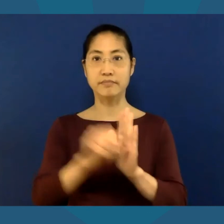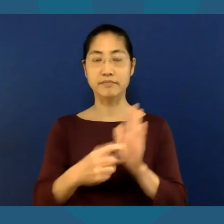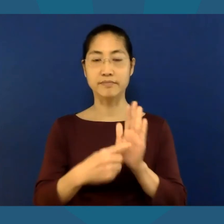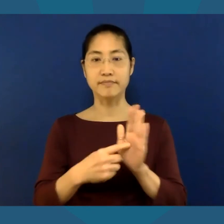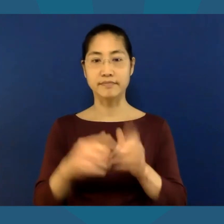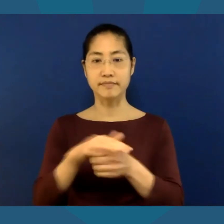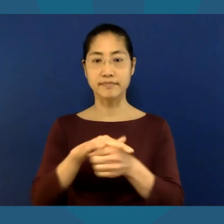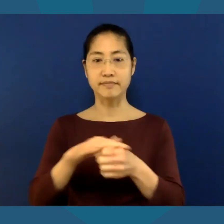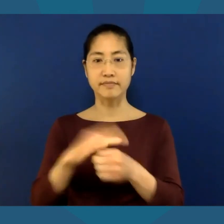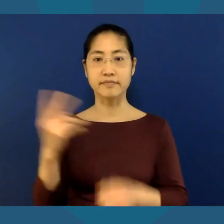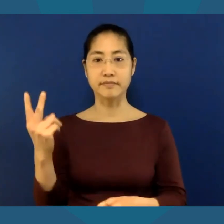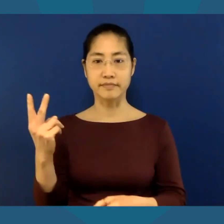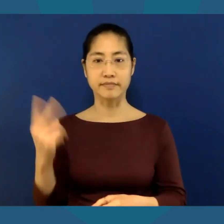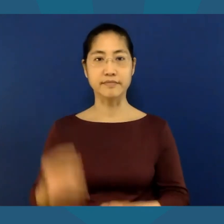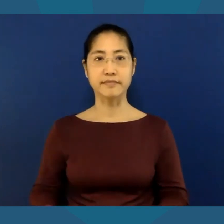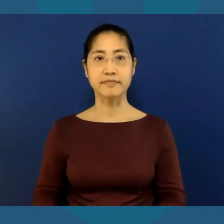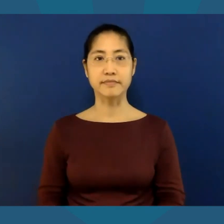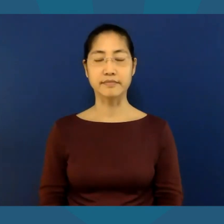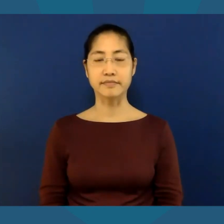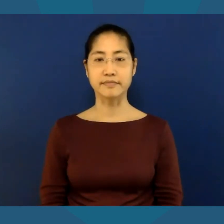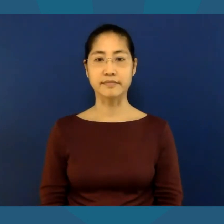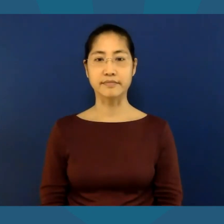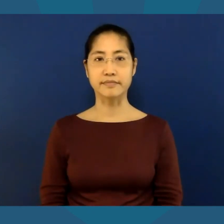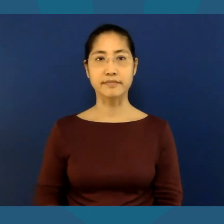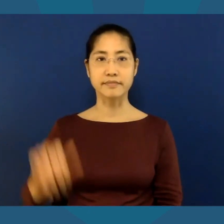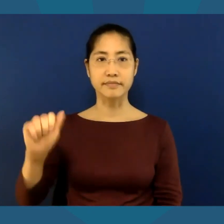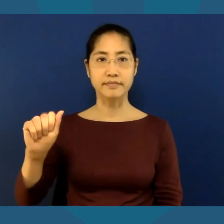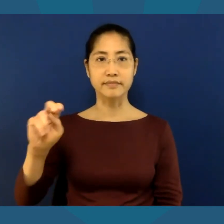Candidates for State Representative, District 2.